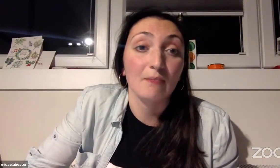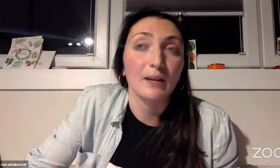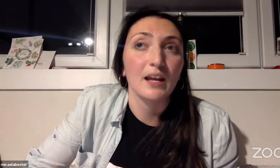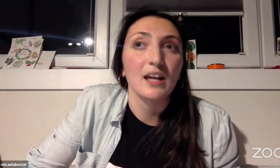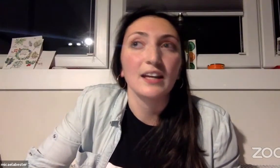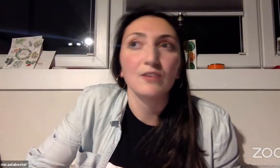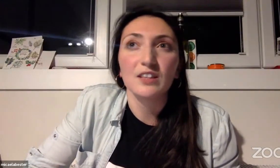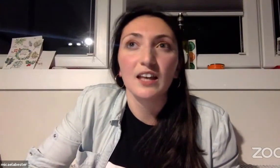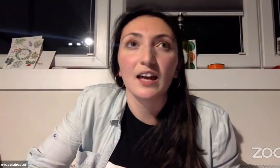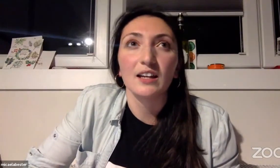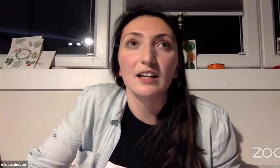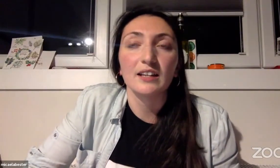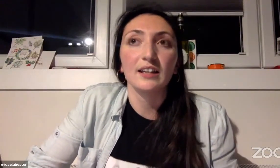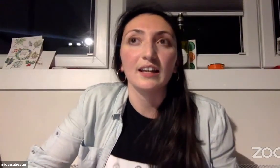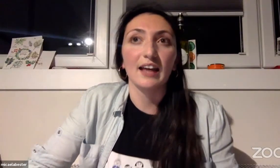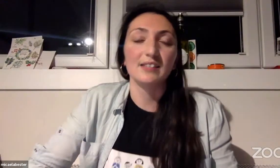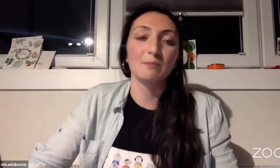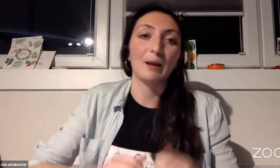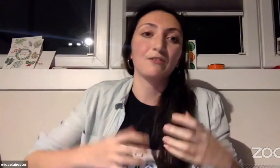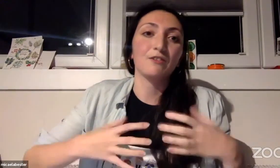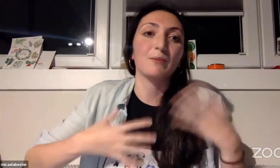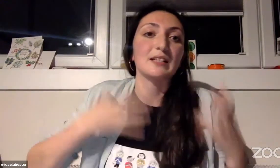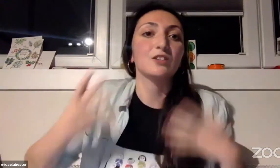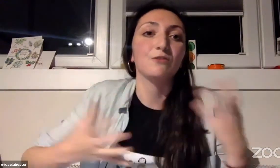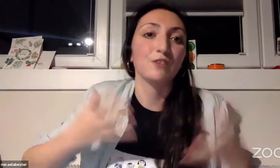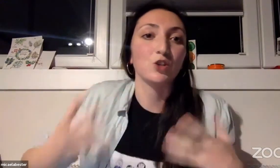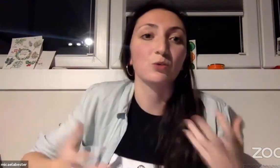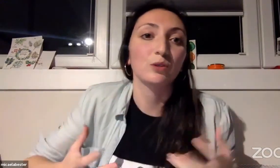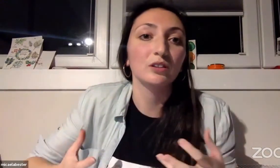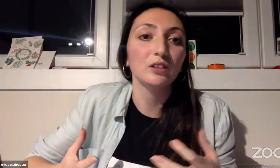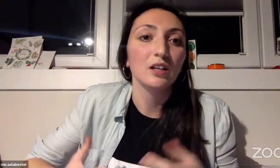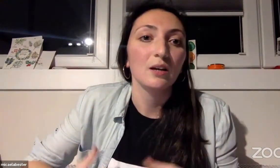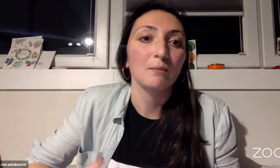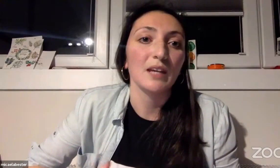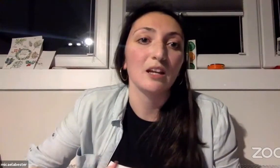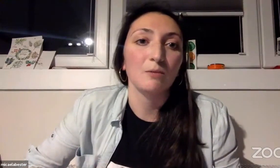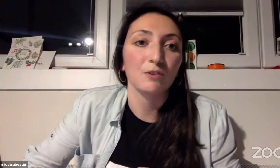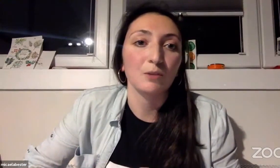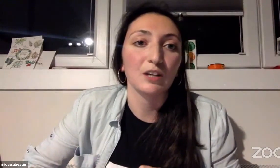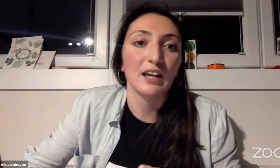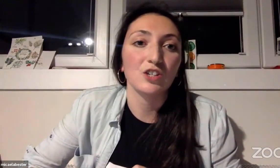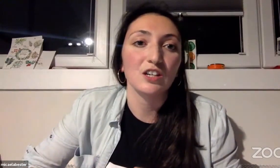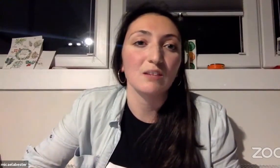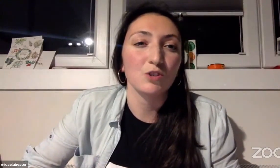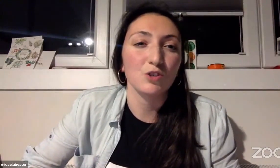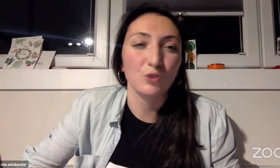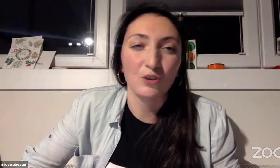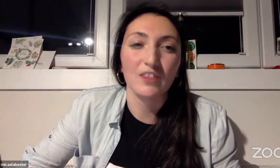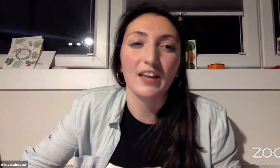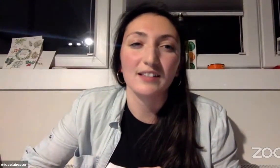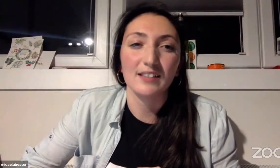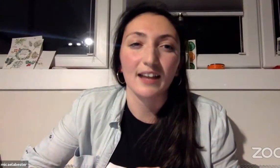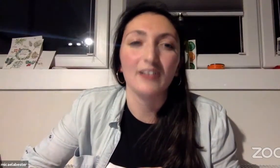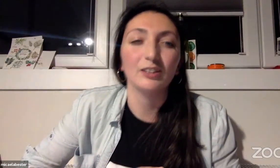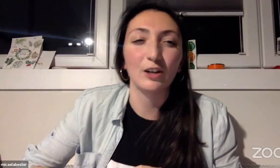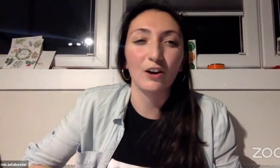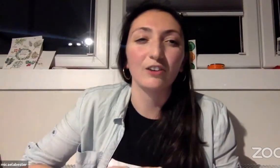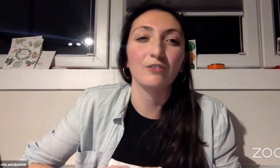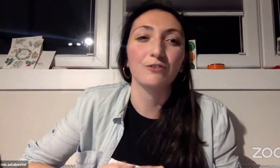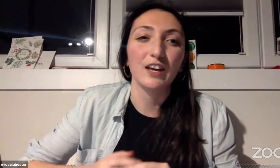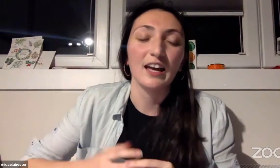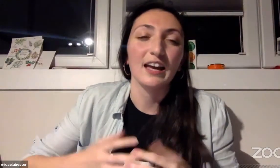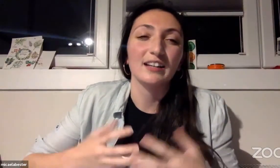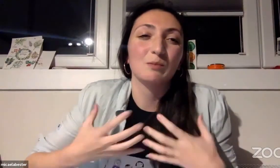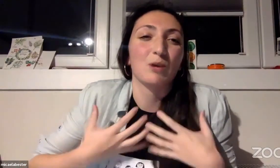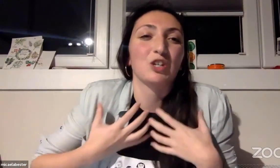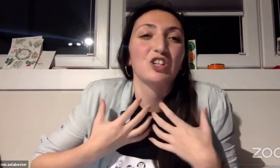of my head, but given that it has the benefit of being such a visual medium of communication, I'm sure there's like a lot